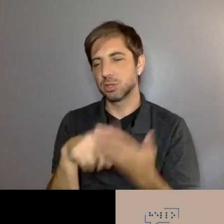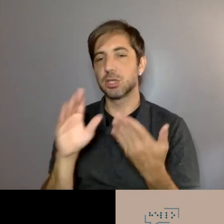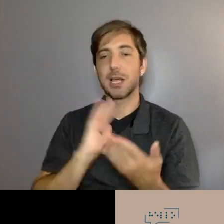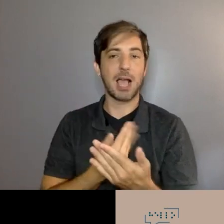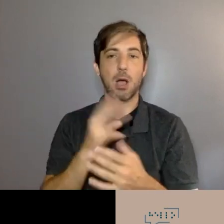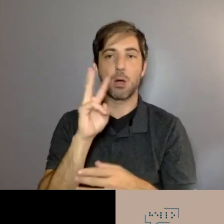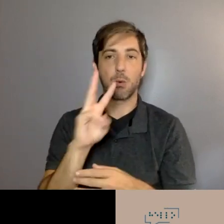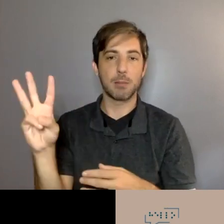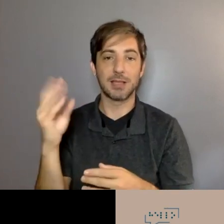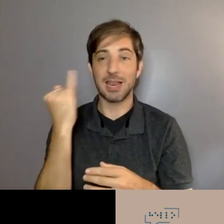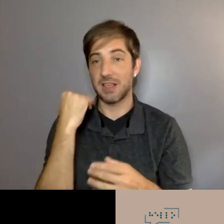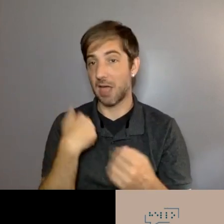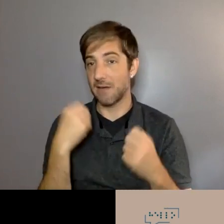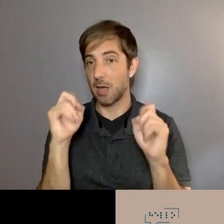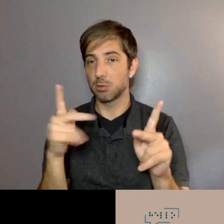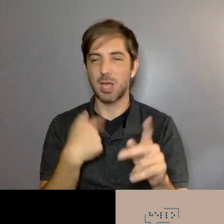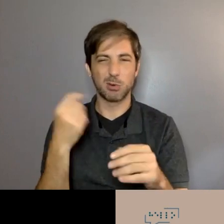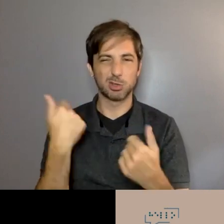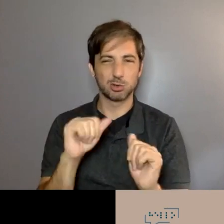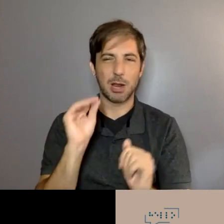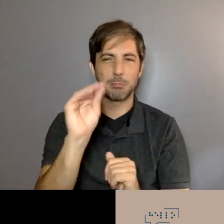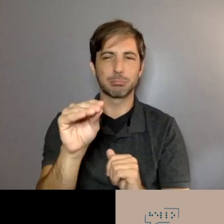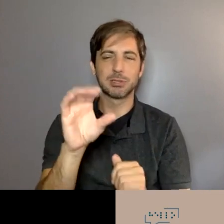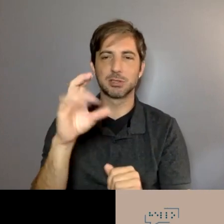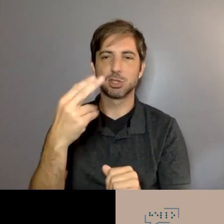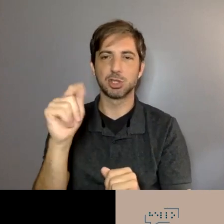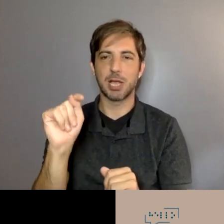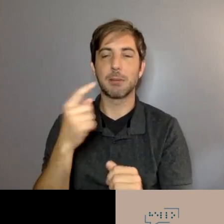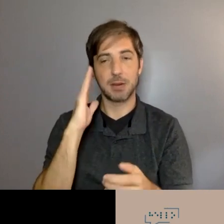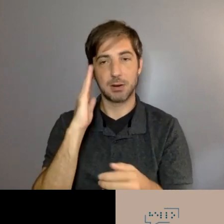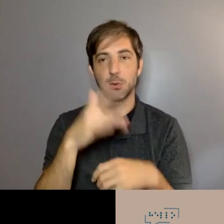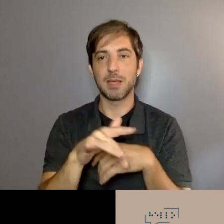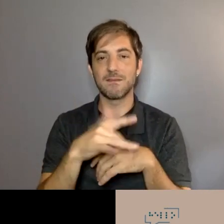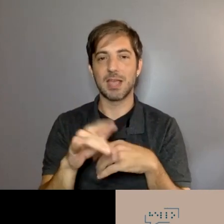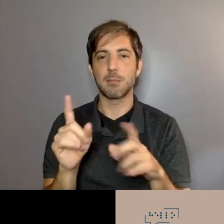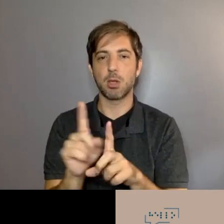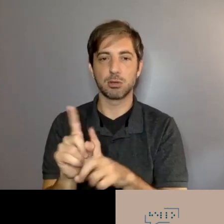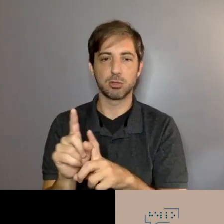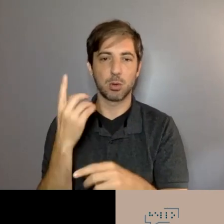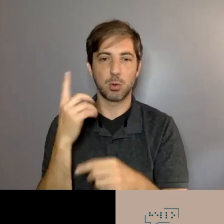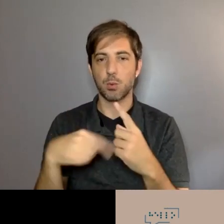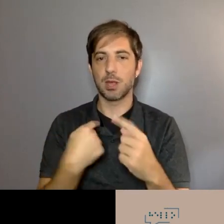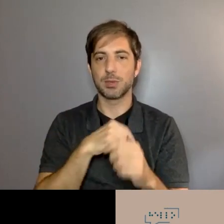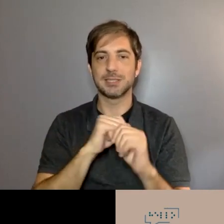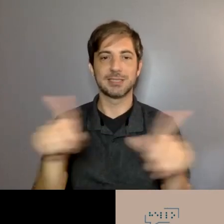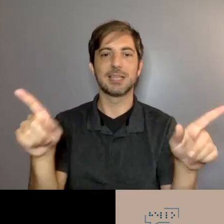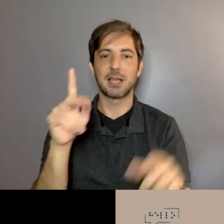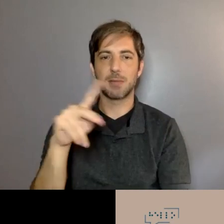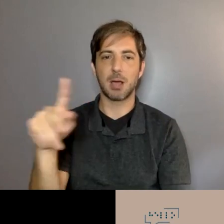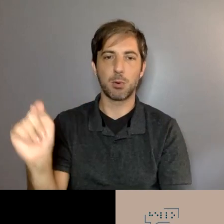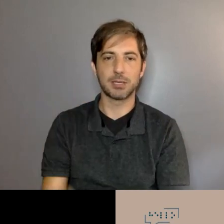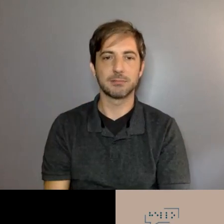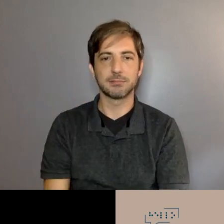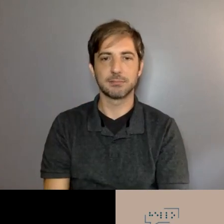If I get a chance, I'll try to plop that in the chat, but it will be available as well. And when we send out the PowerPoint after.